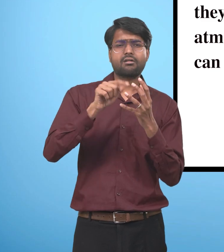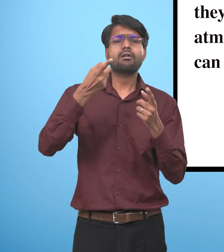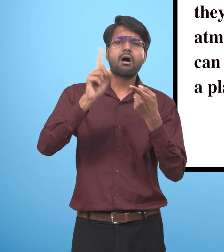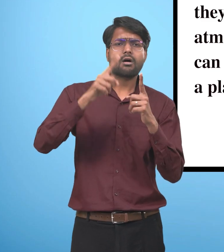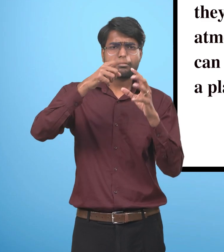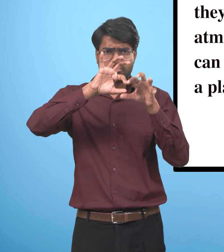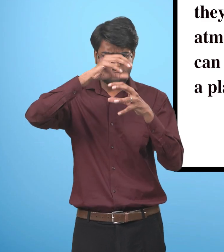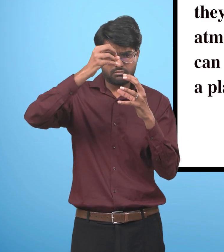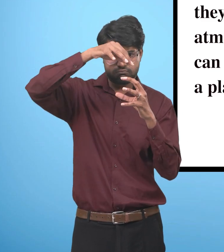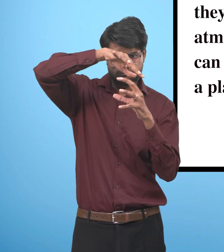of a planet.